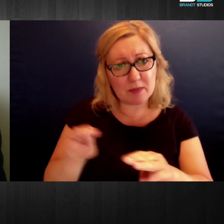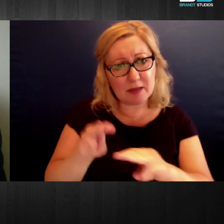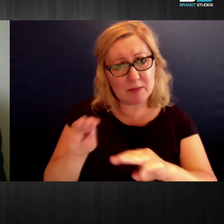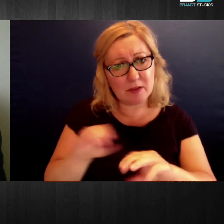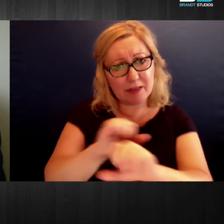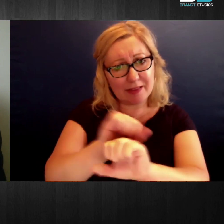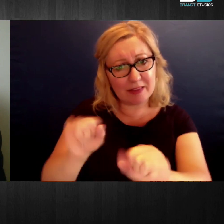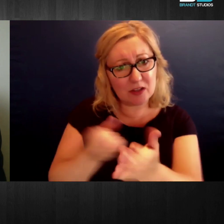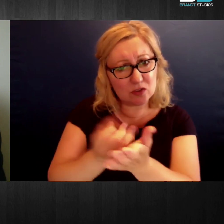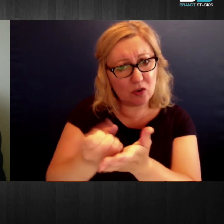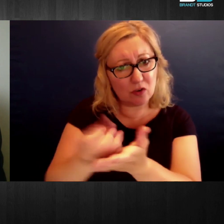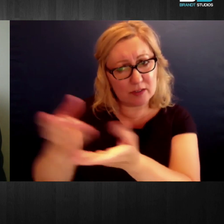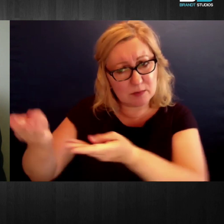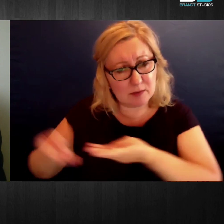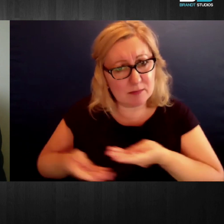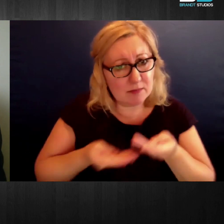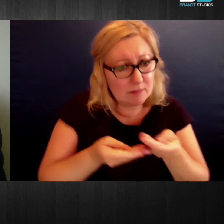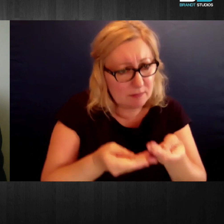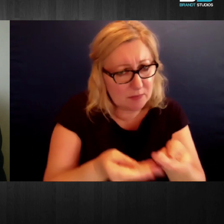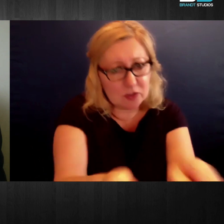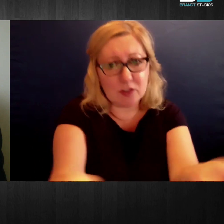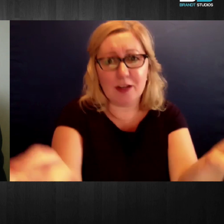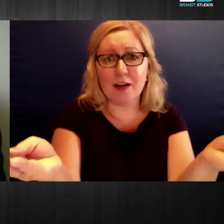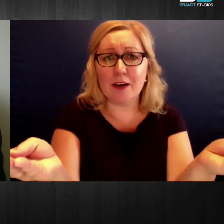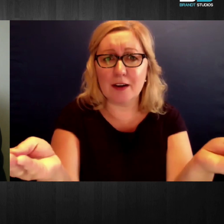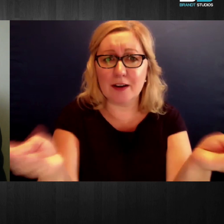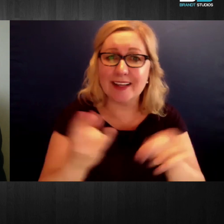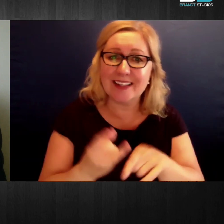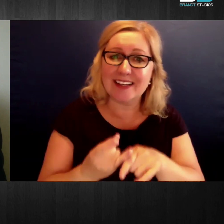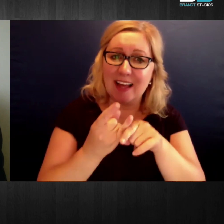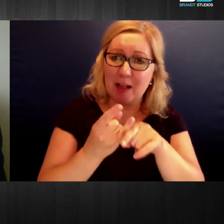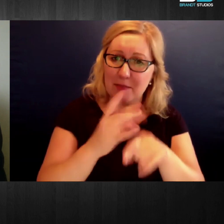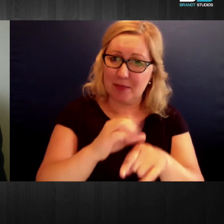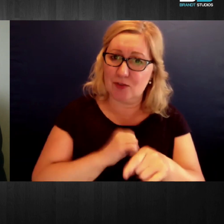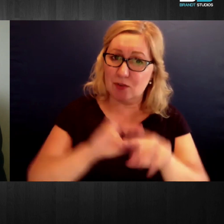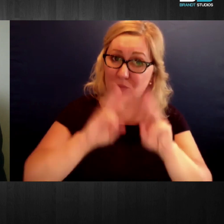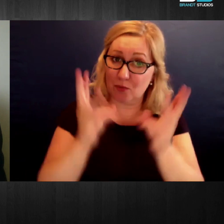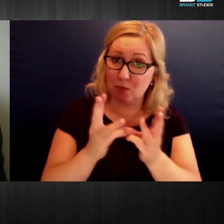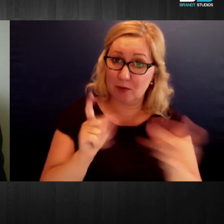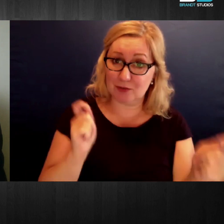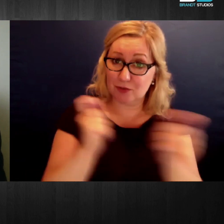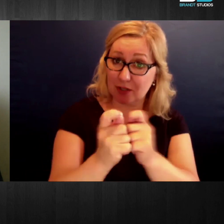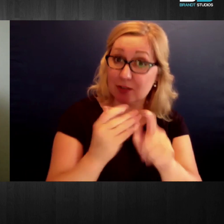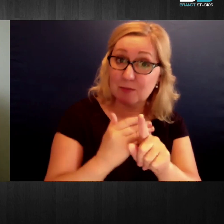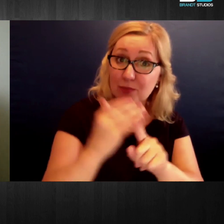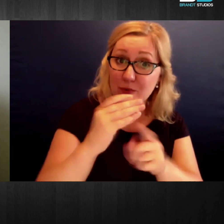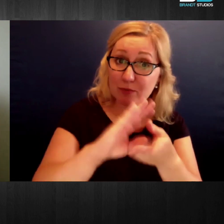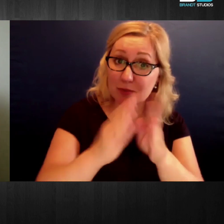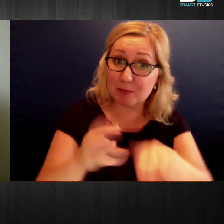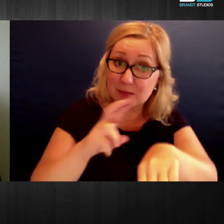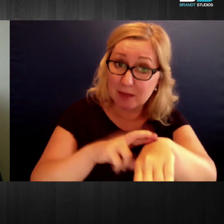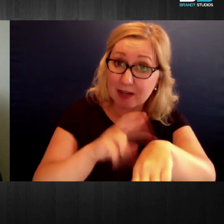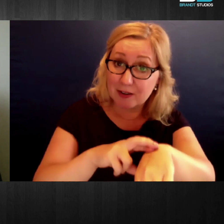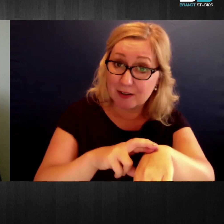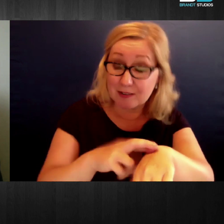better, even in incredibly challenging and difficult times like this. In many ways, if you think about it, music and literature,